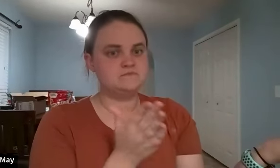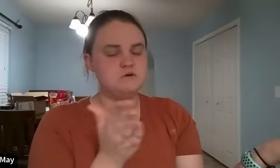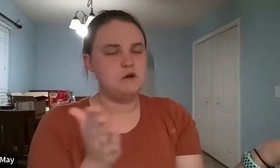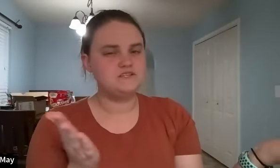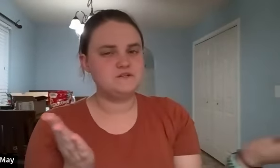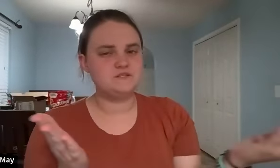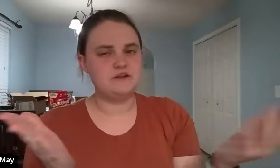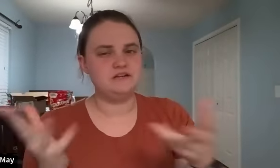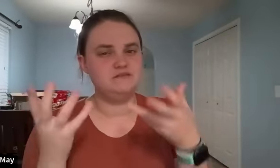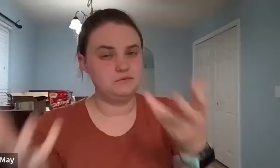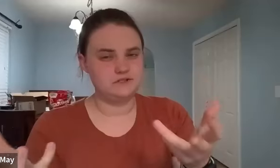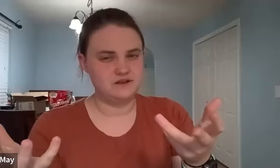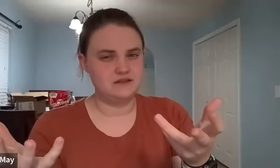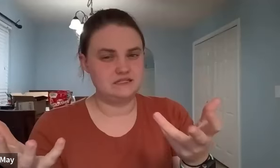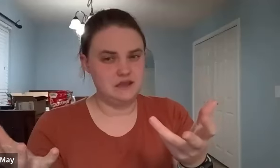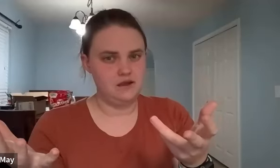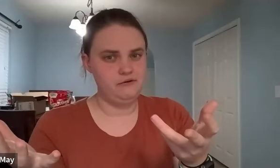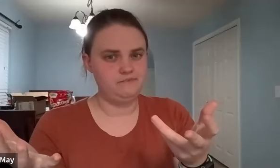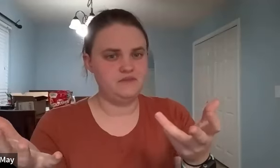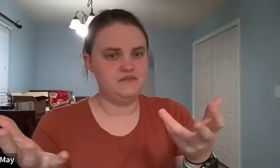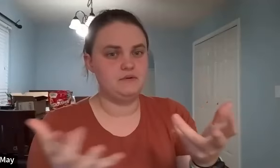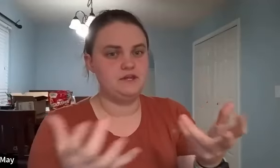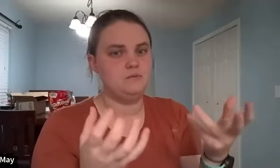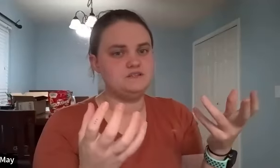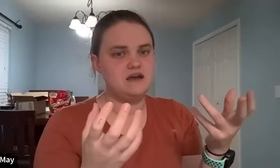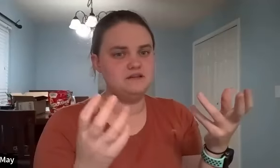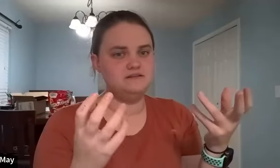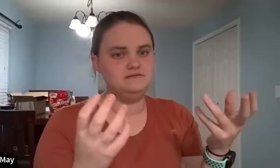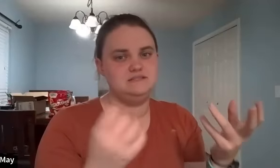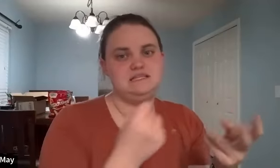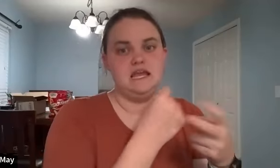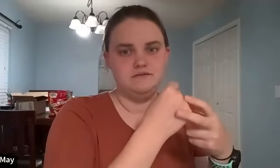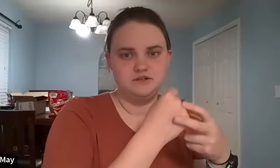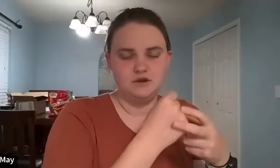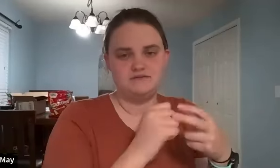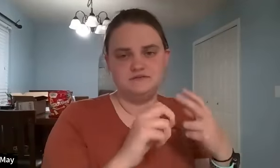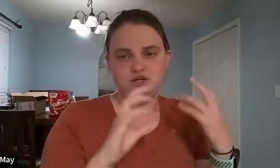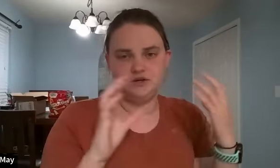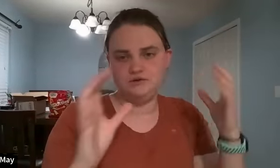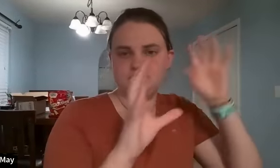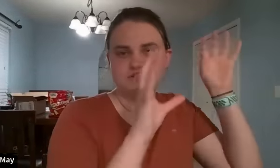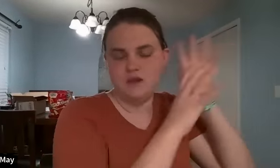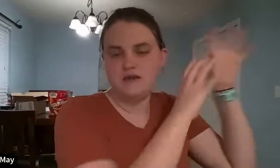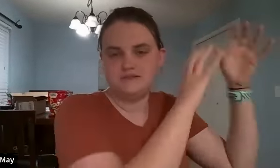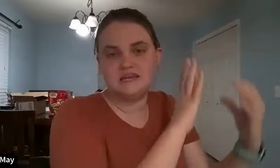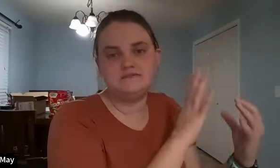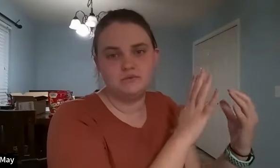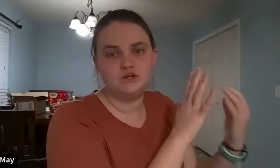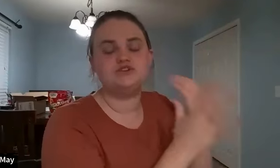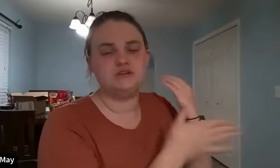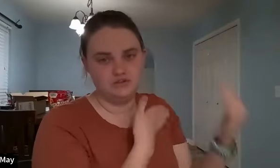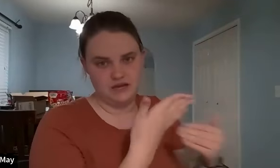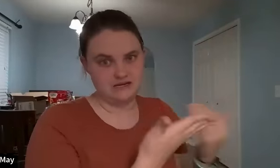So I always feel it's better to give you more signs now. And that way you almost have it saved. You have, you know, you have it saved somewhere so you can look at it